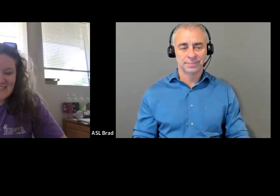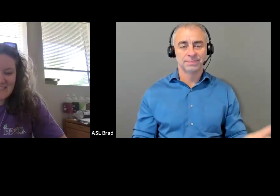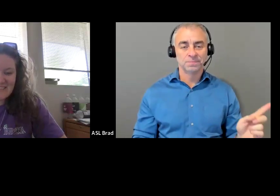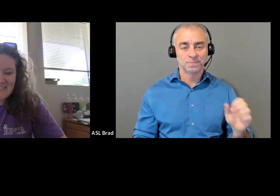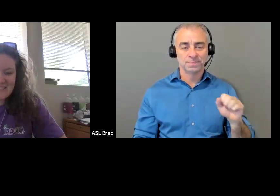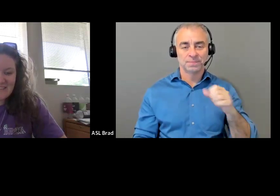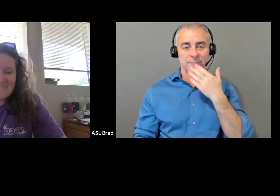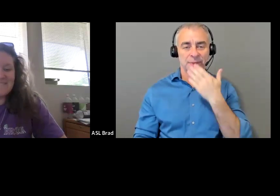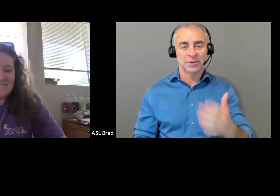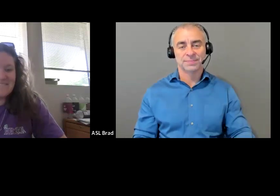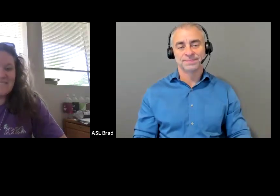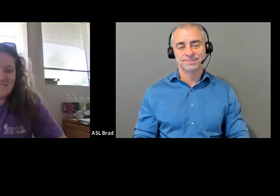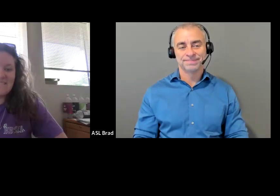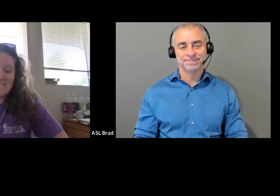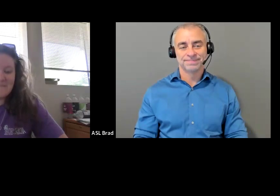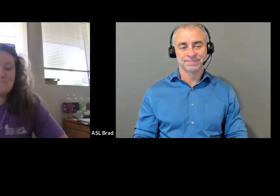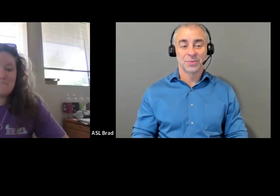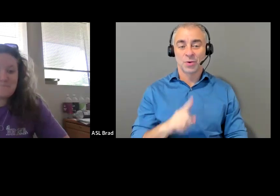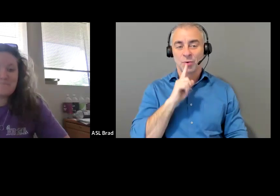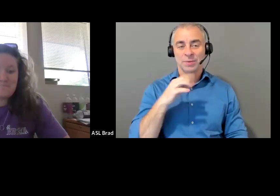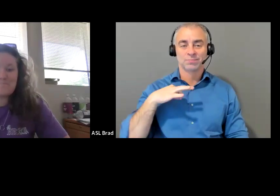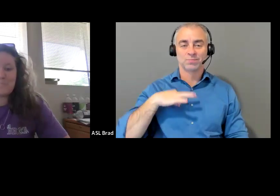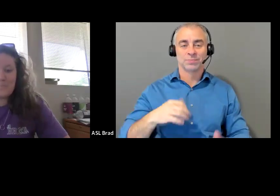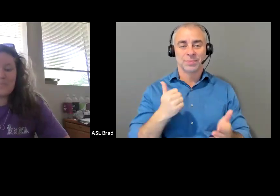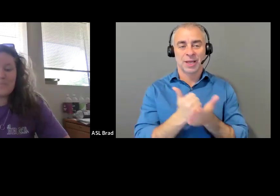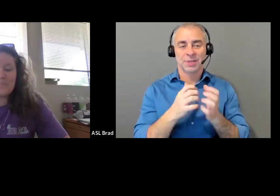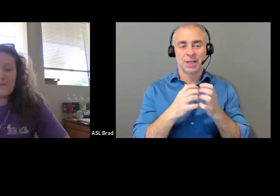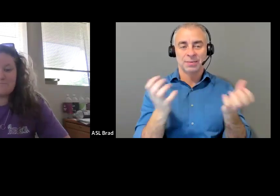Yeah, thank you. That was super helpful.